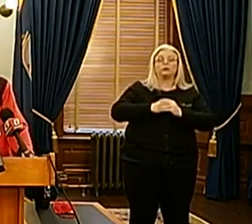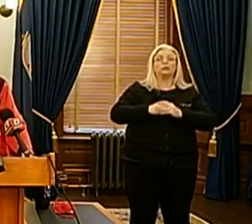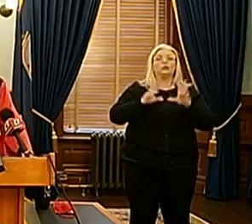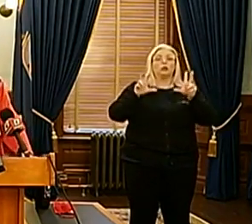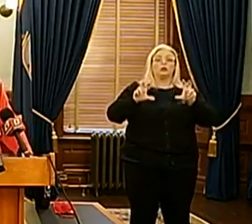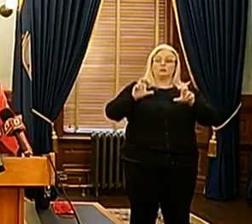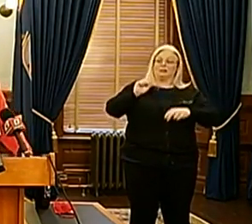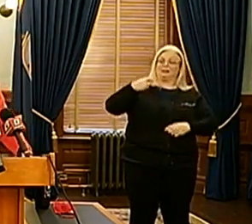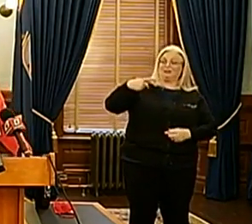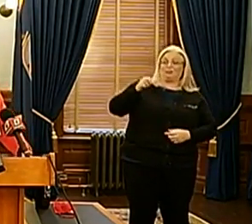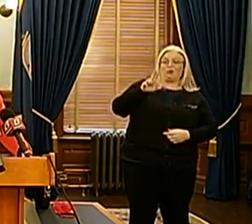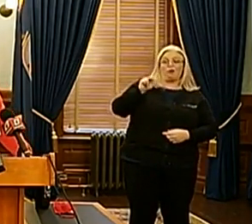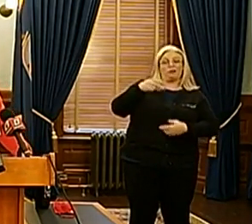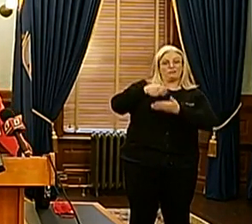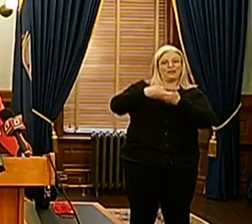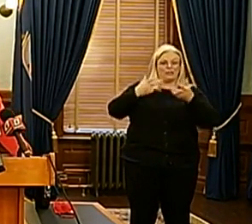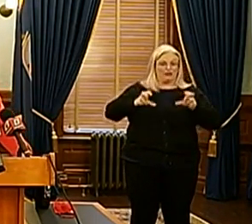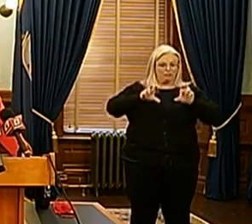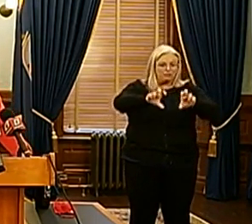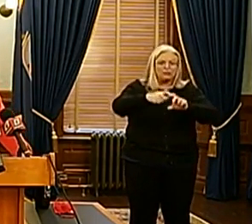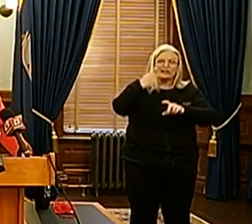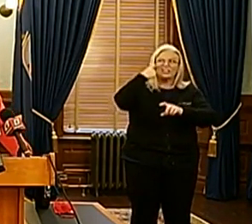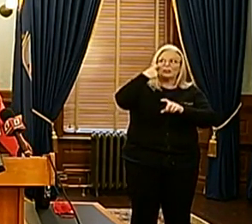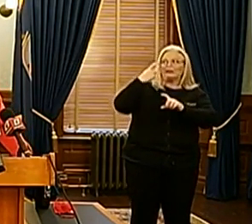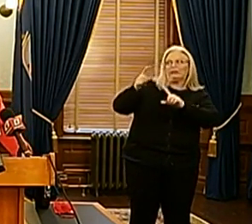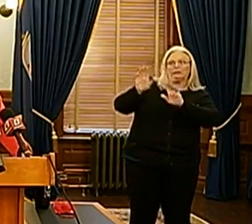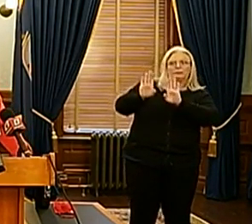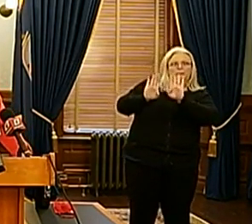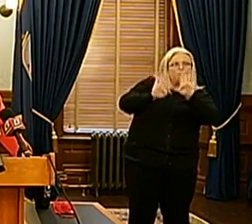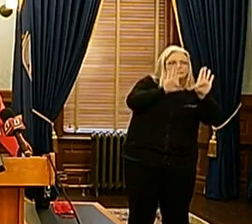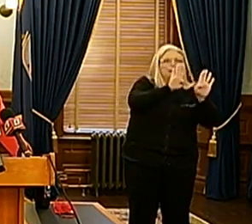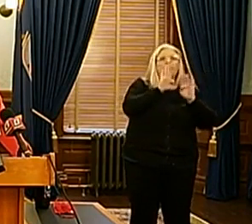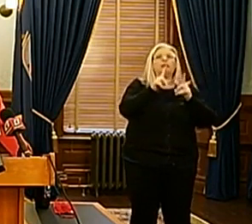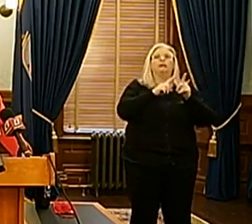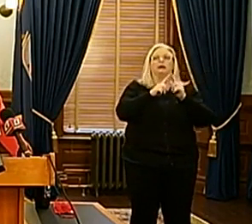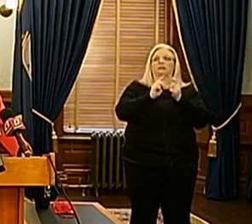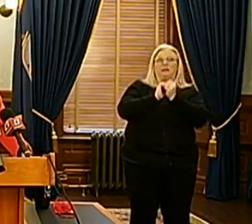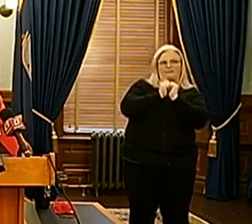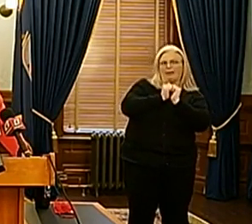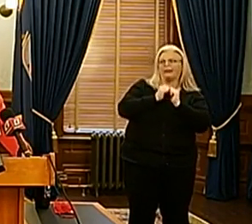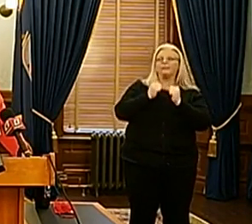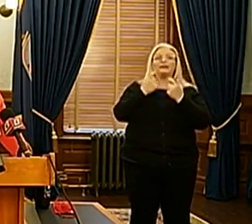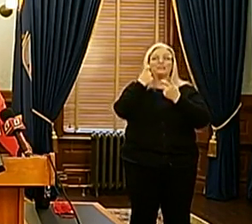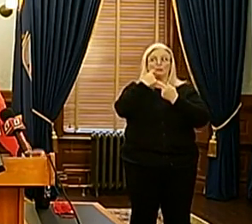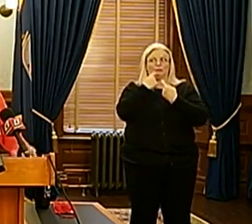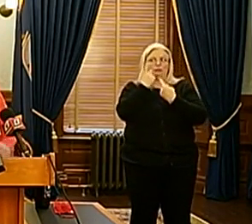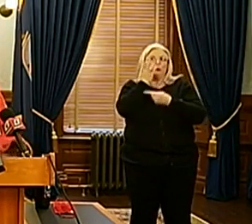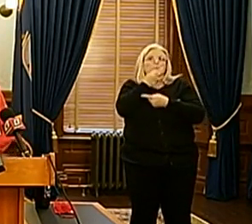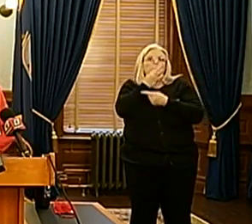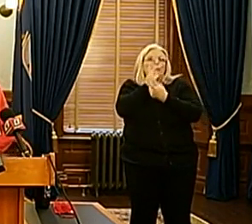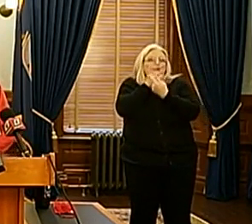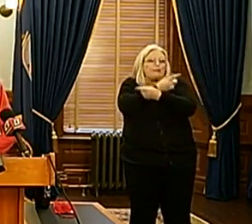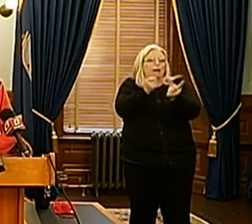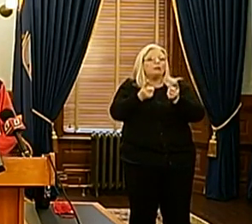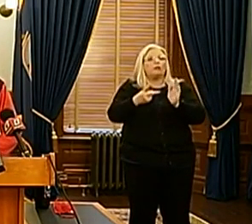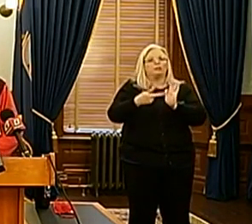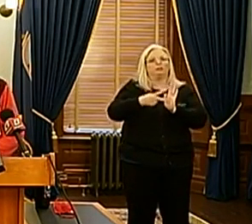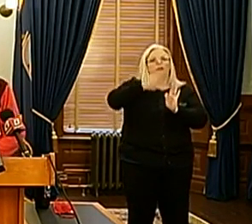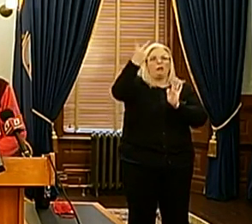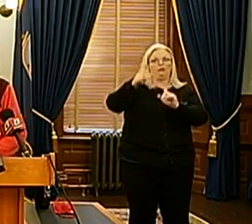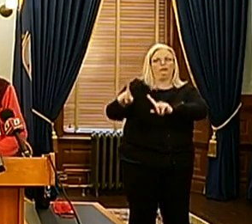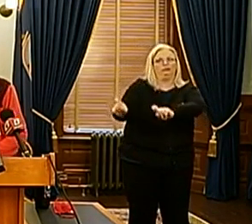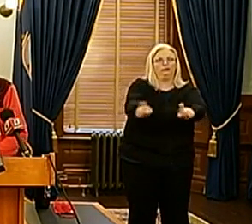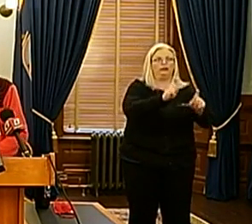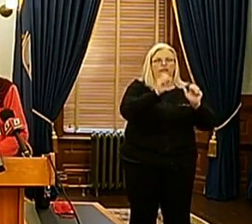Spark funding, which was recently competitively bid and will soon be announced, we can nearly double the amount of testing we're doing